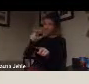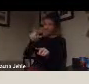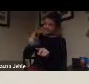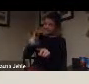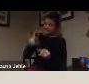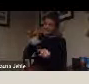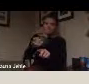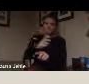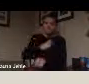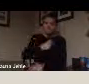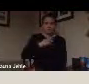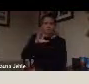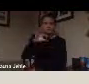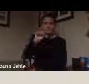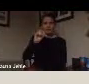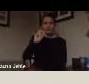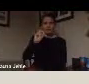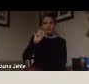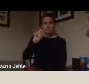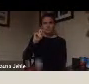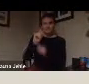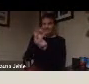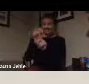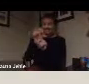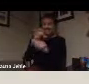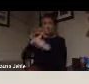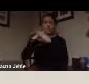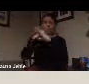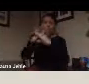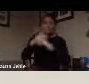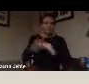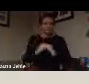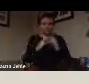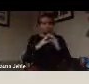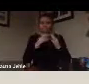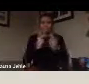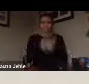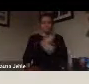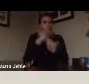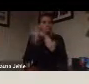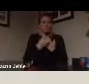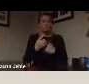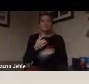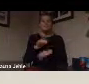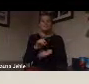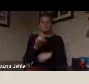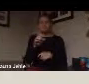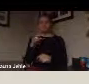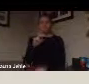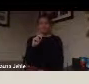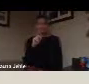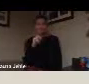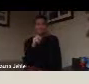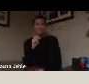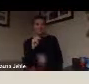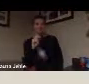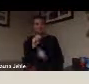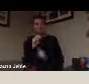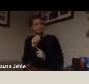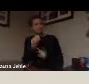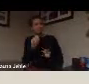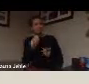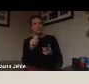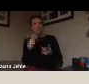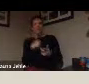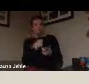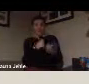preventing starting more projects at this point. Mm-hmm. Yeah, from what I understand, there's projects that potentially could be starting, but we don't have any consultants